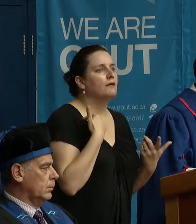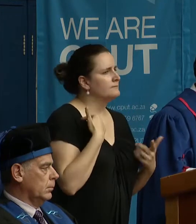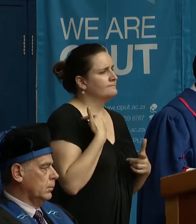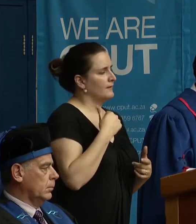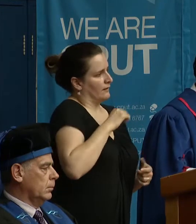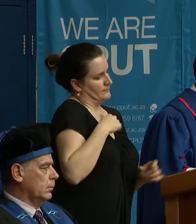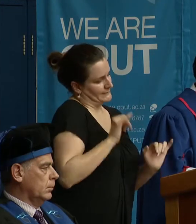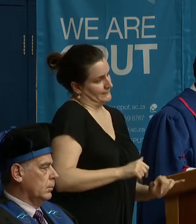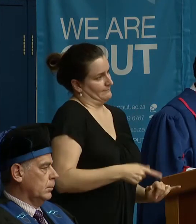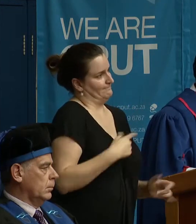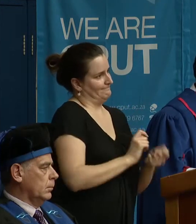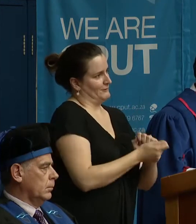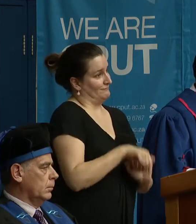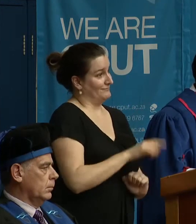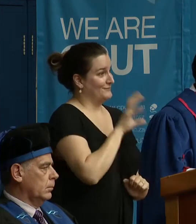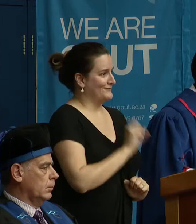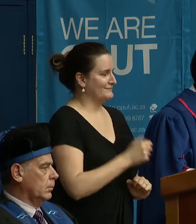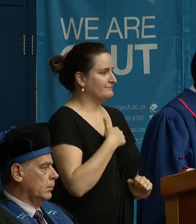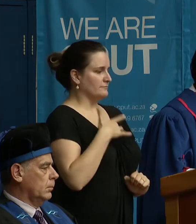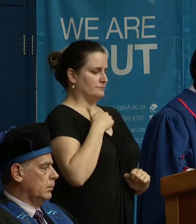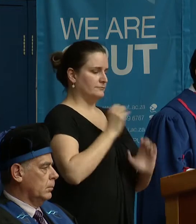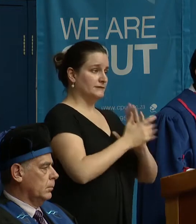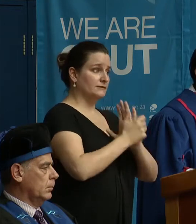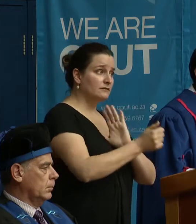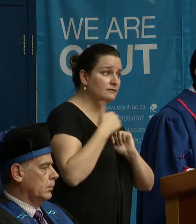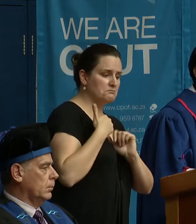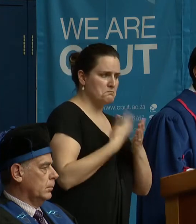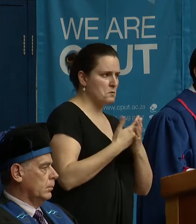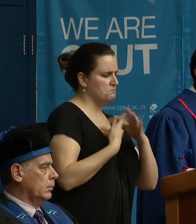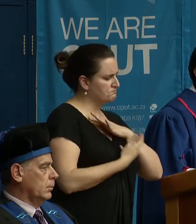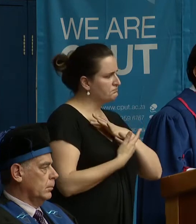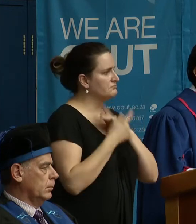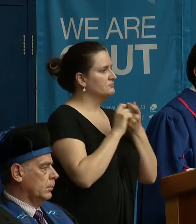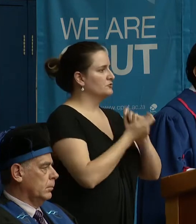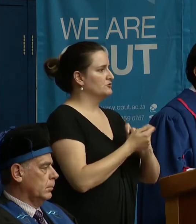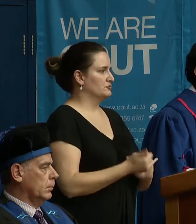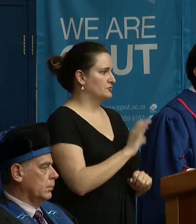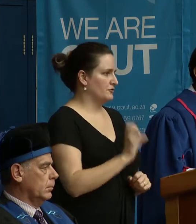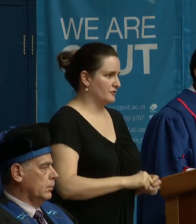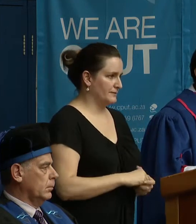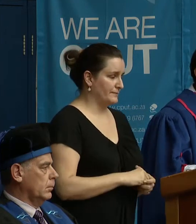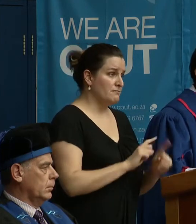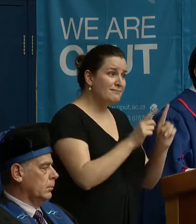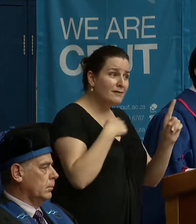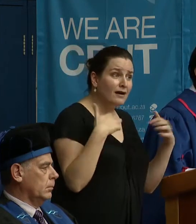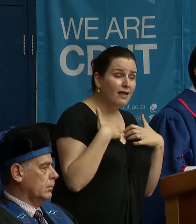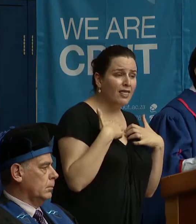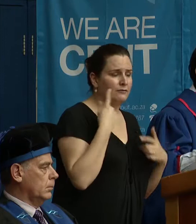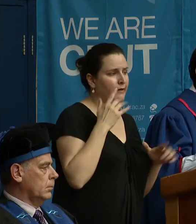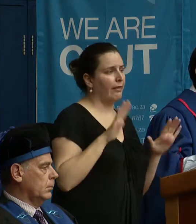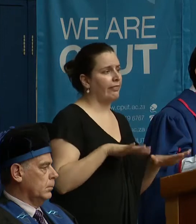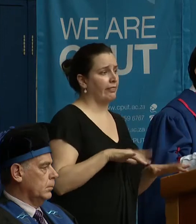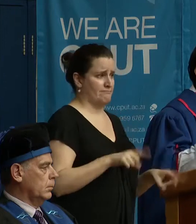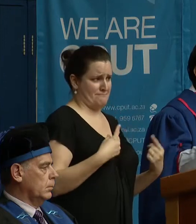to South Africa. I felt that my skills and passion could make a real difference to the country. However, I was concerned about stagnation. I felt that